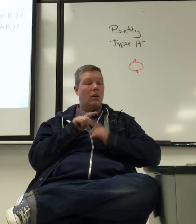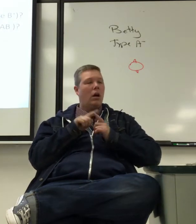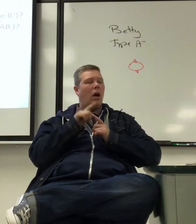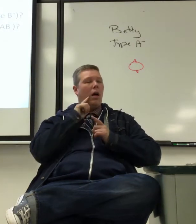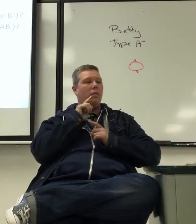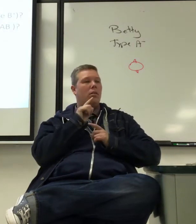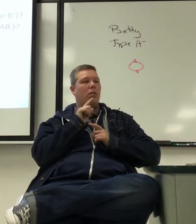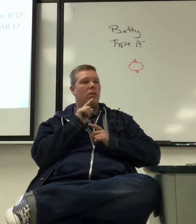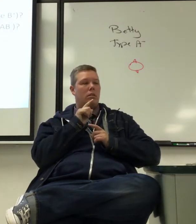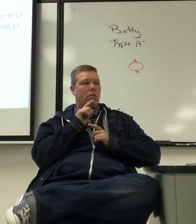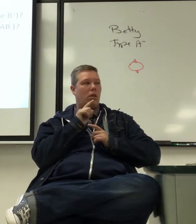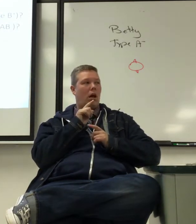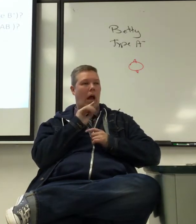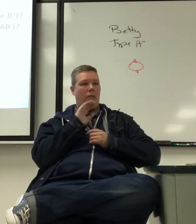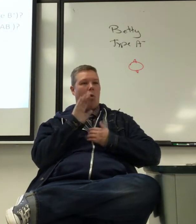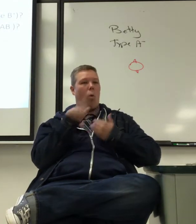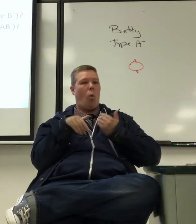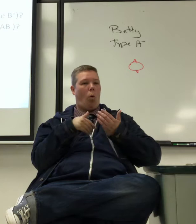Yeah,